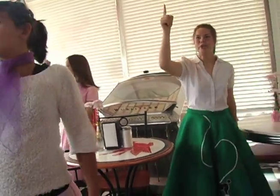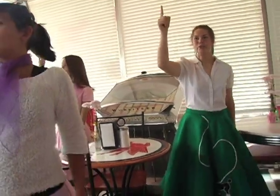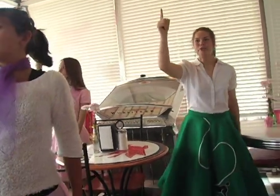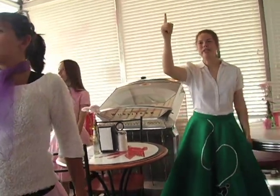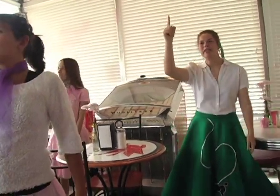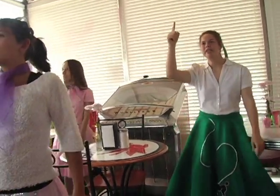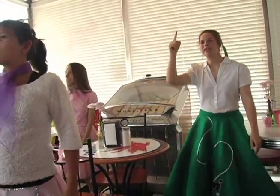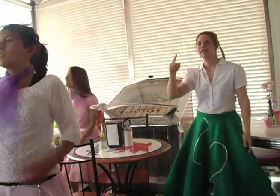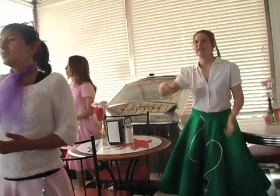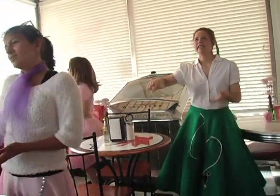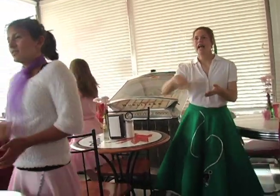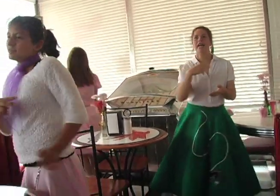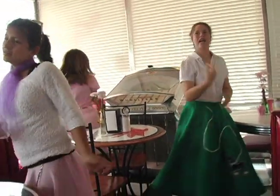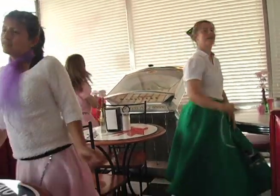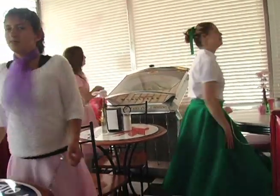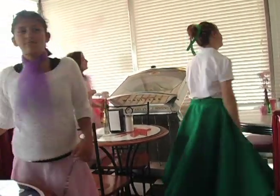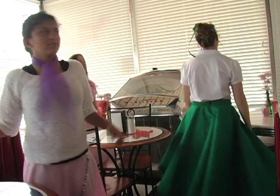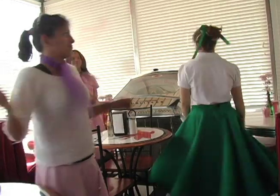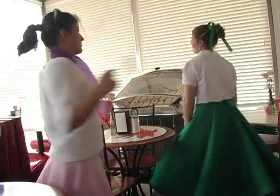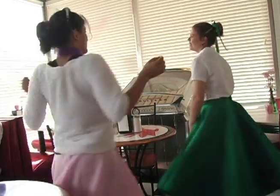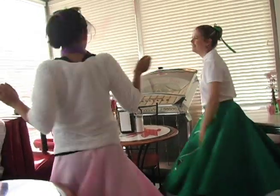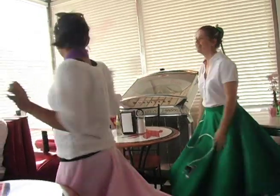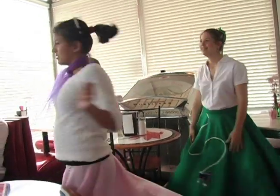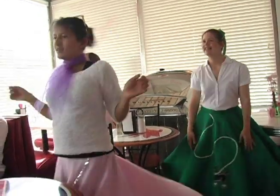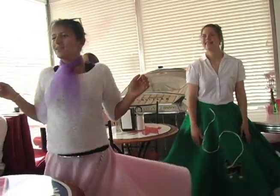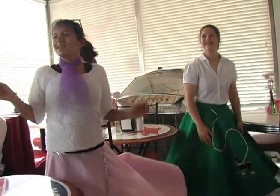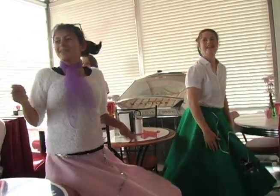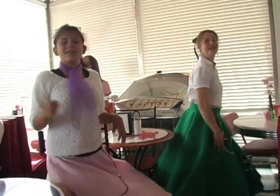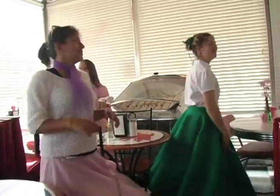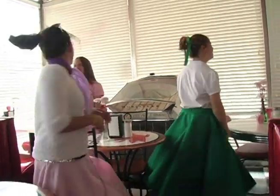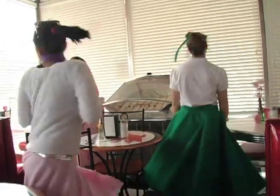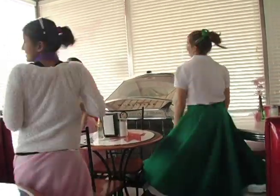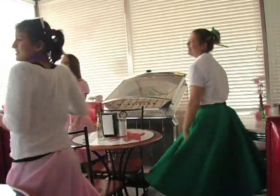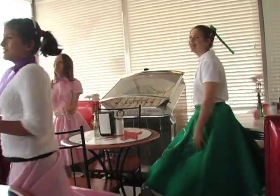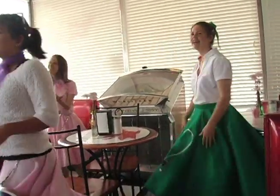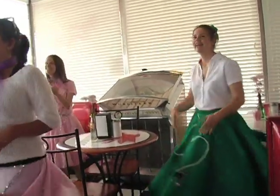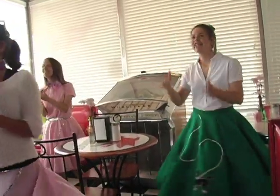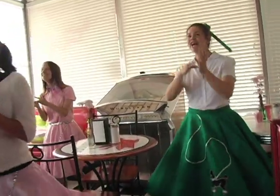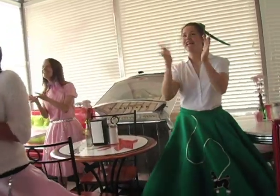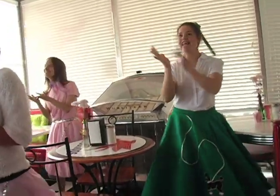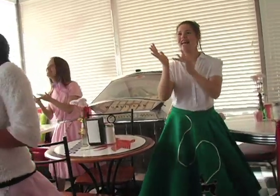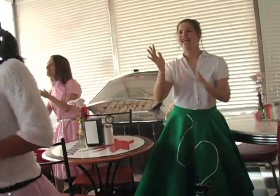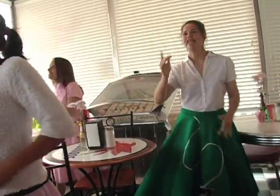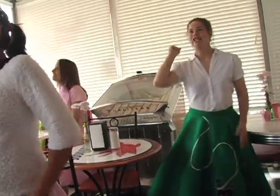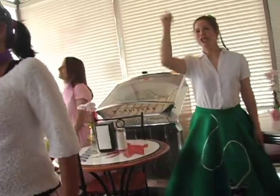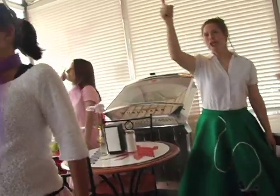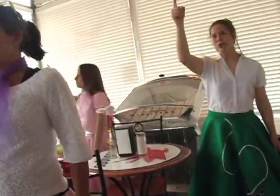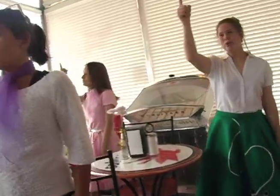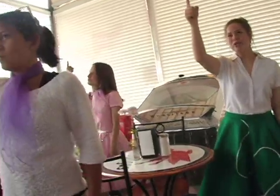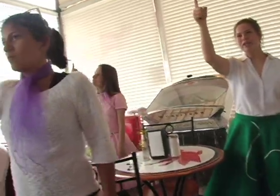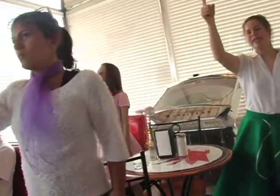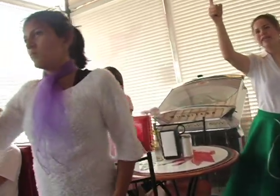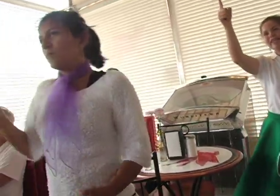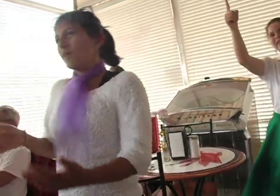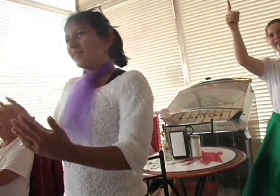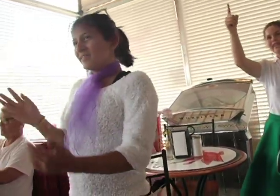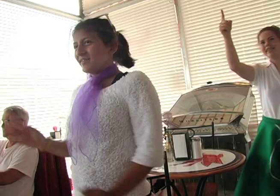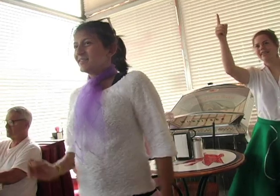you got me spinning round and round Jesus, you got me